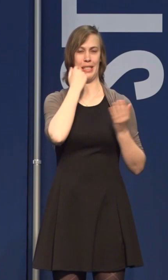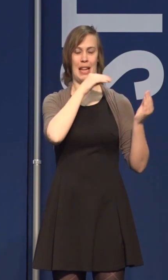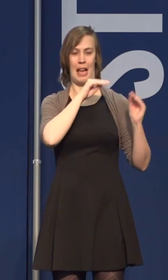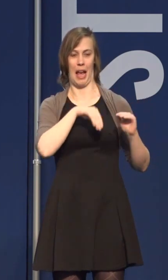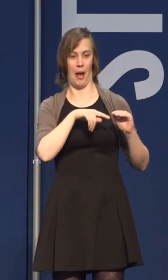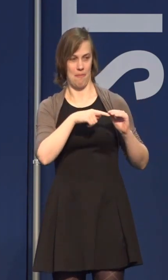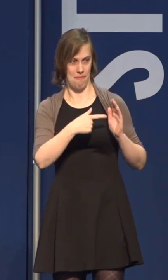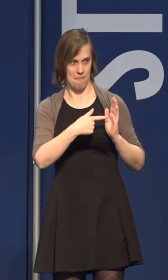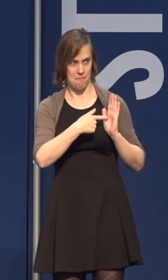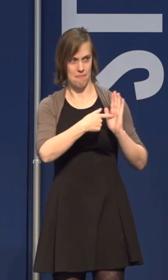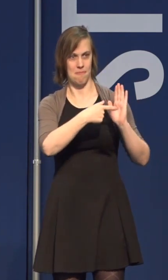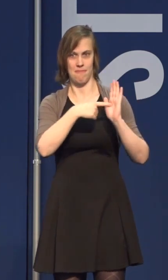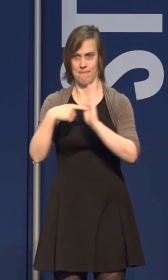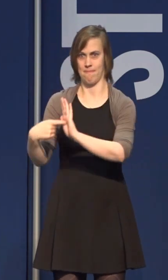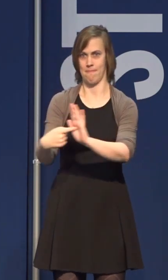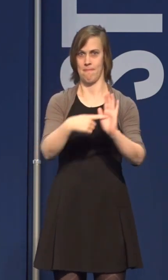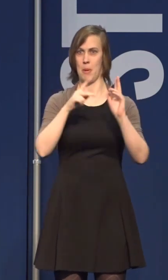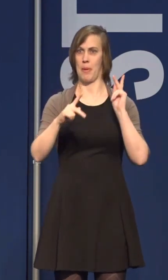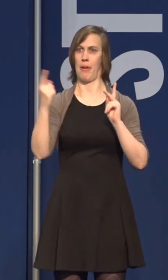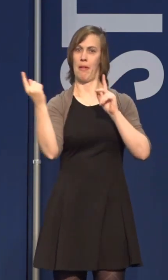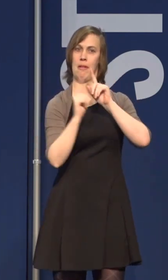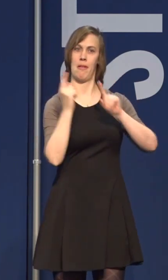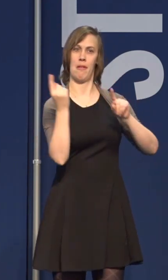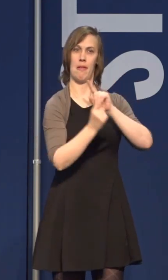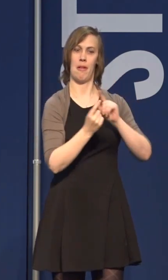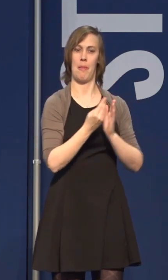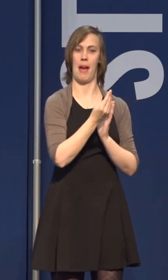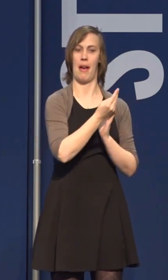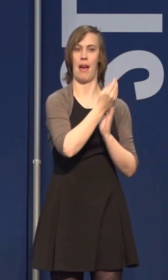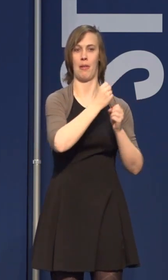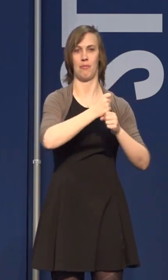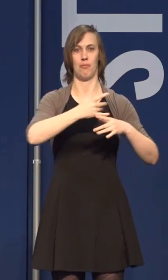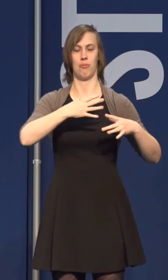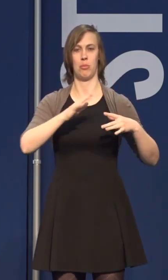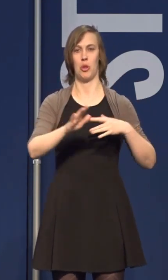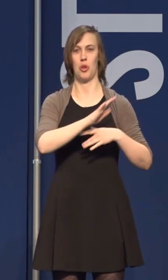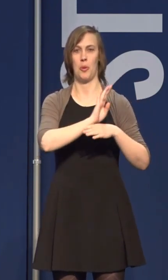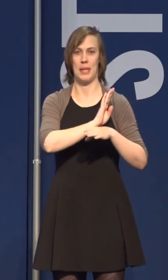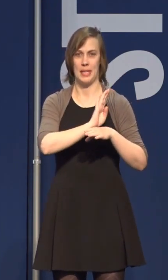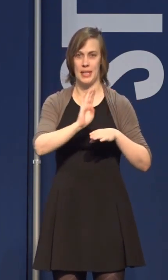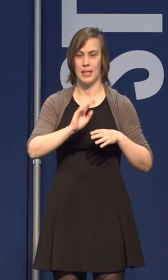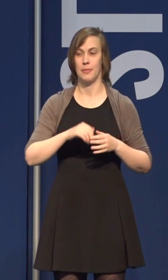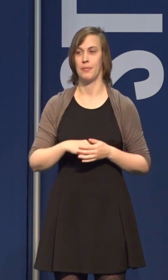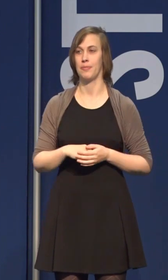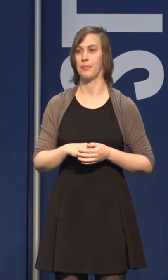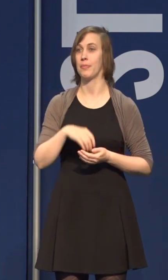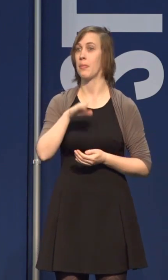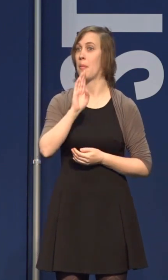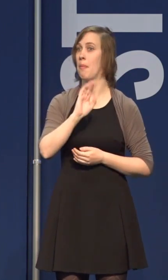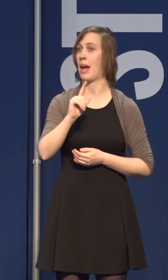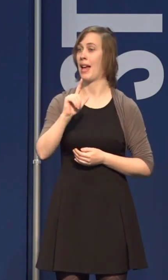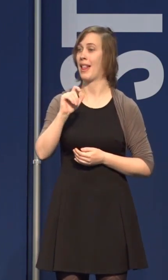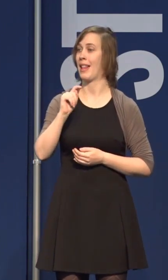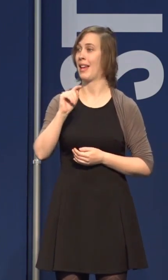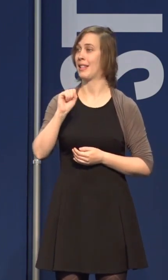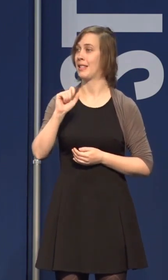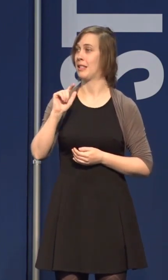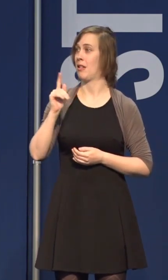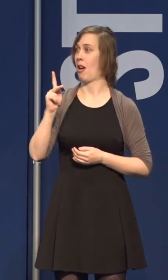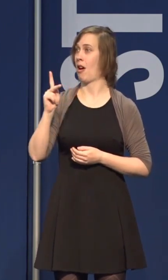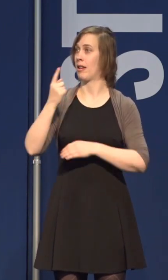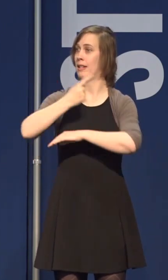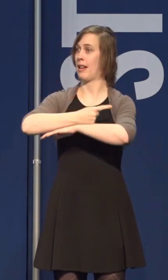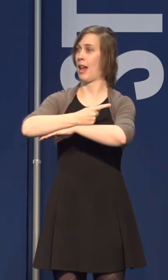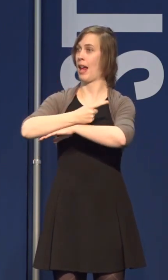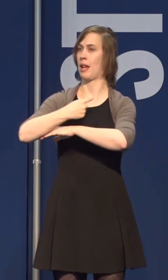to allow them to pursue their entrepreneurial passion. Bell Let's Talk Day saw the campus come together